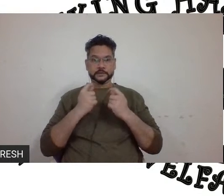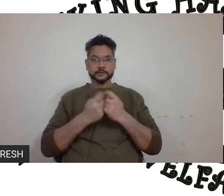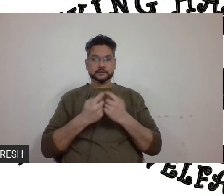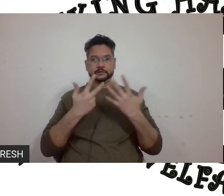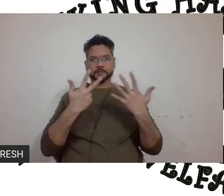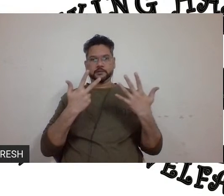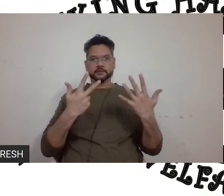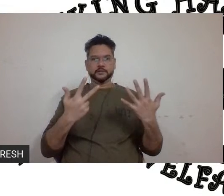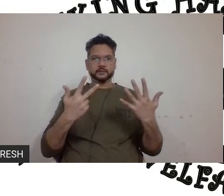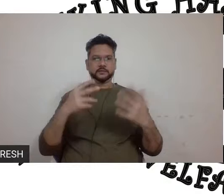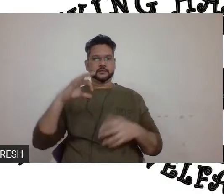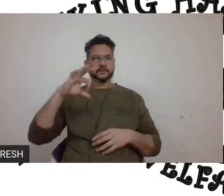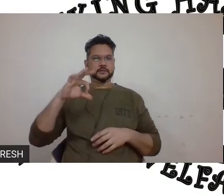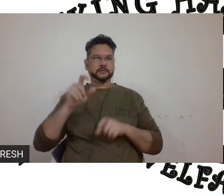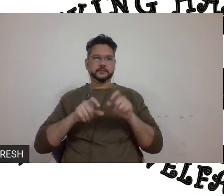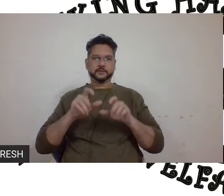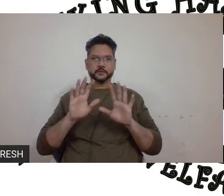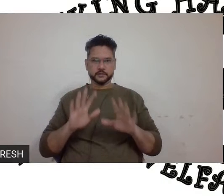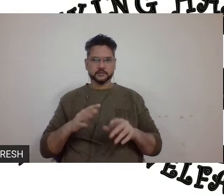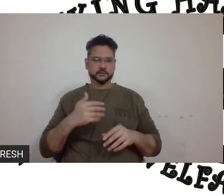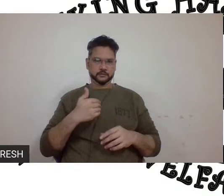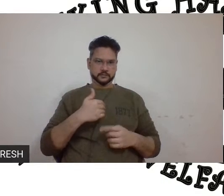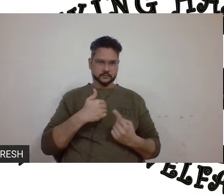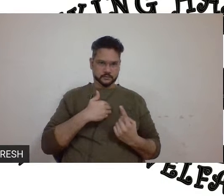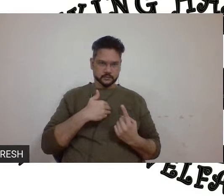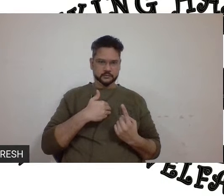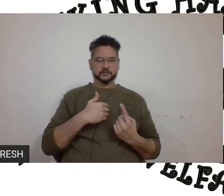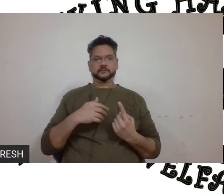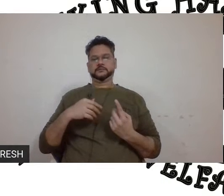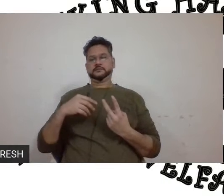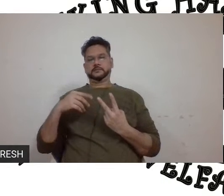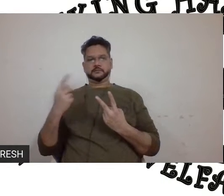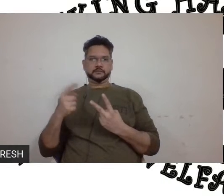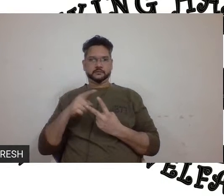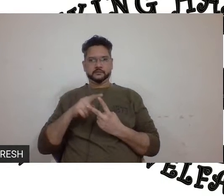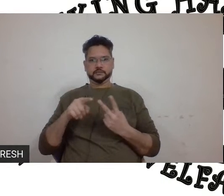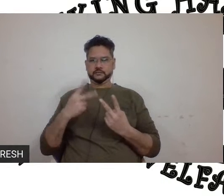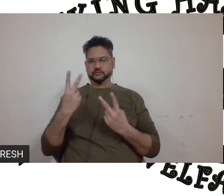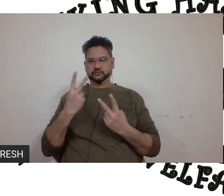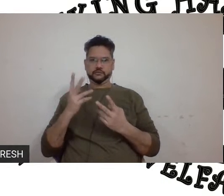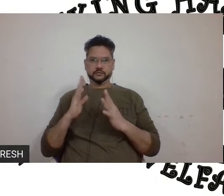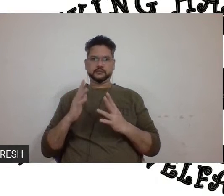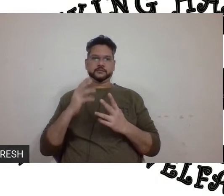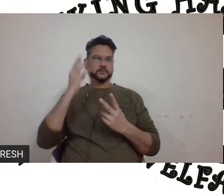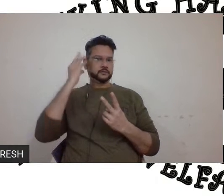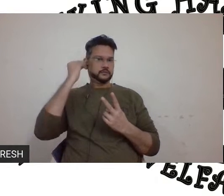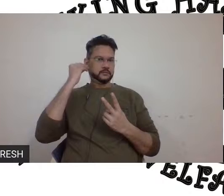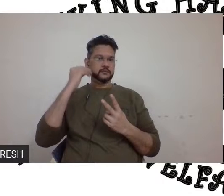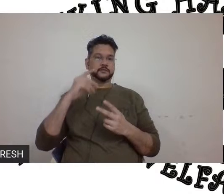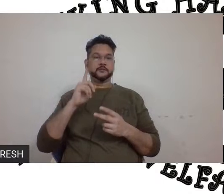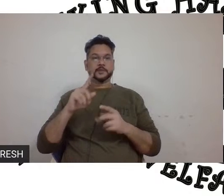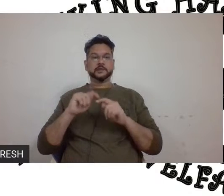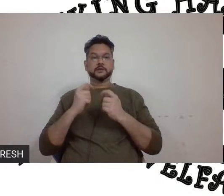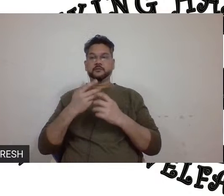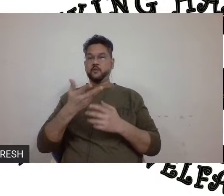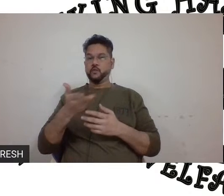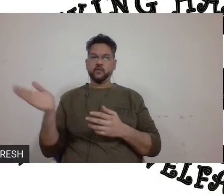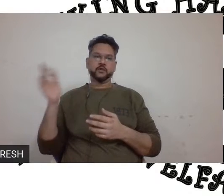than me and one other person, all our team members are deaf, right? And we do an excellent job